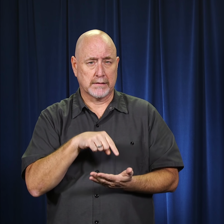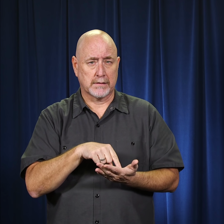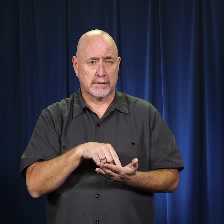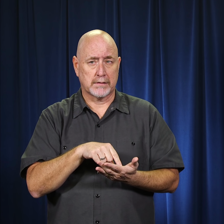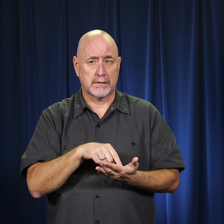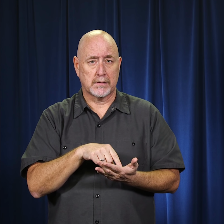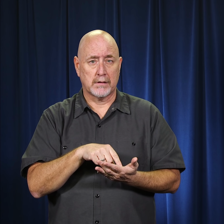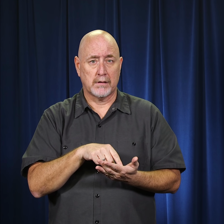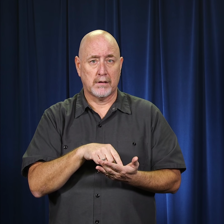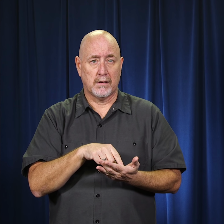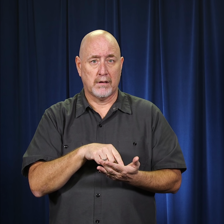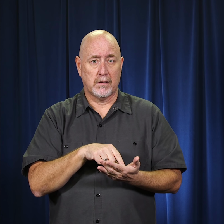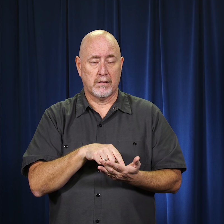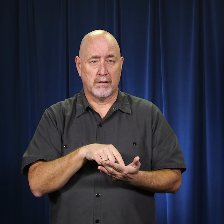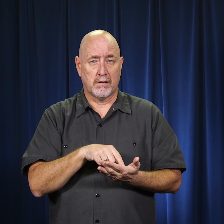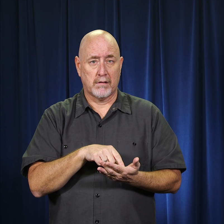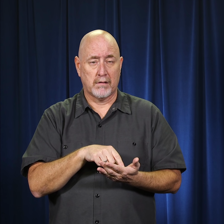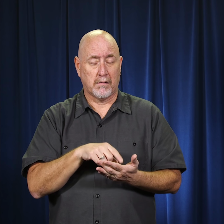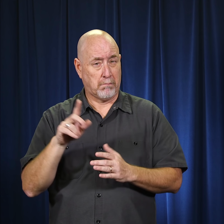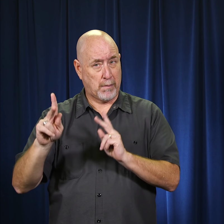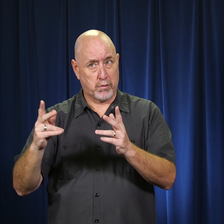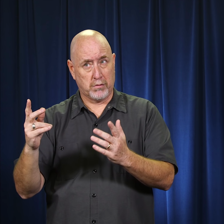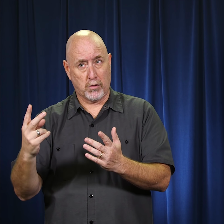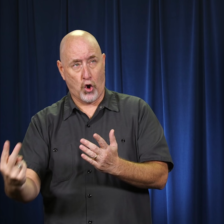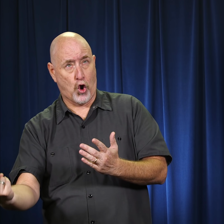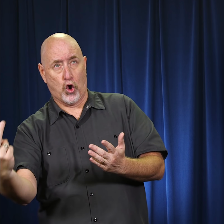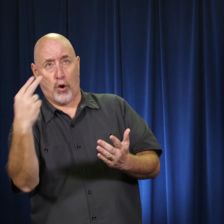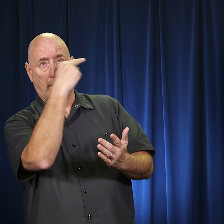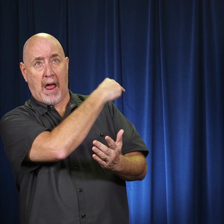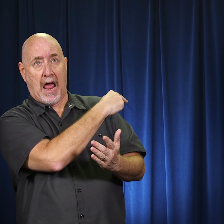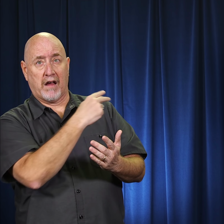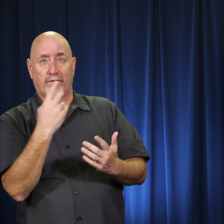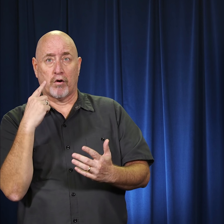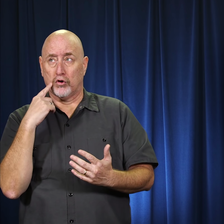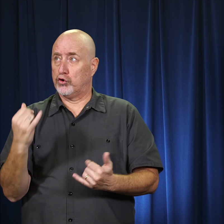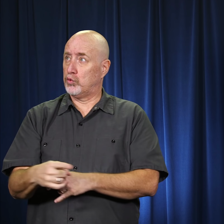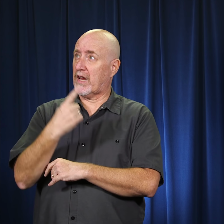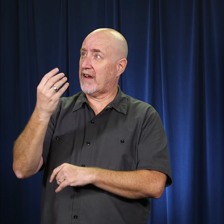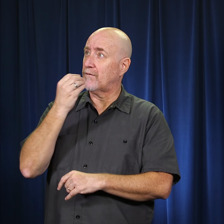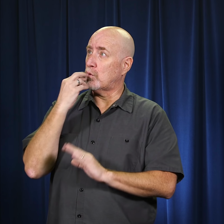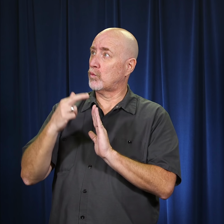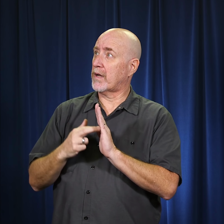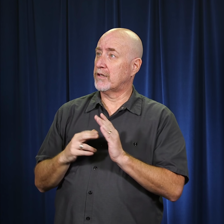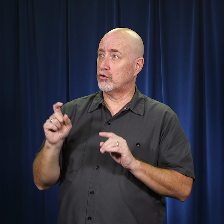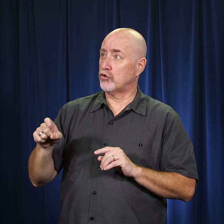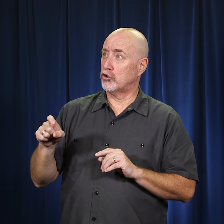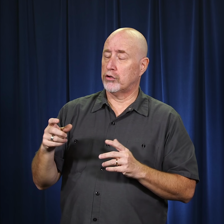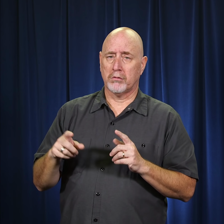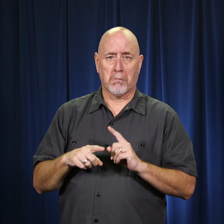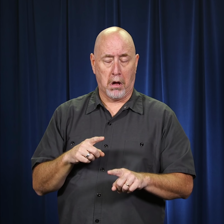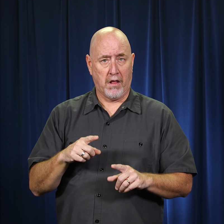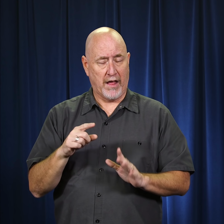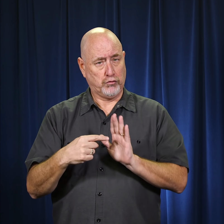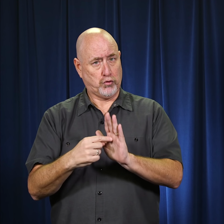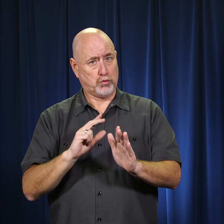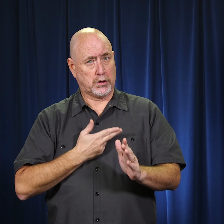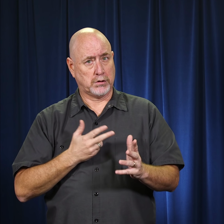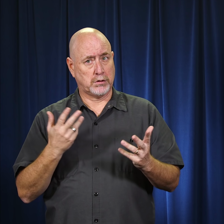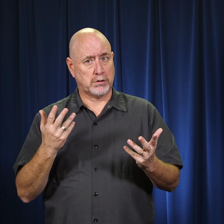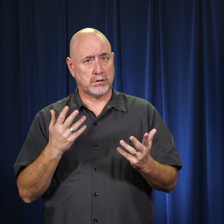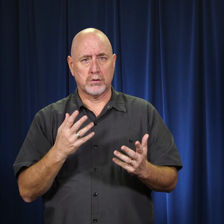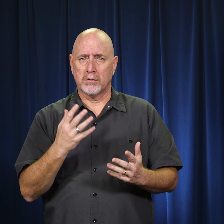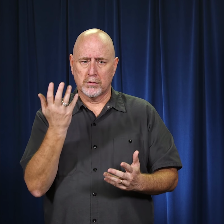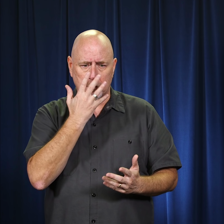.C. So a person might not think that they would go back there for modern-day food regulations. But that's showing